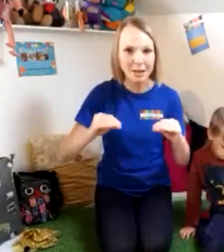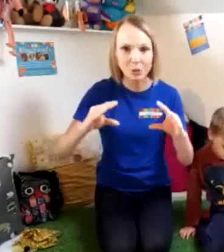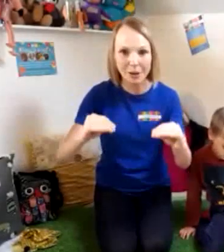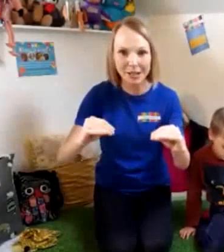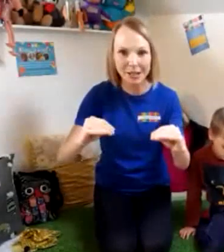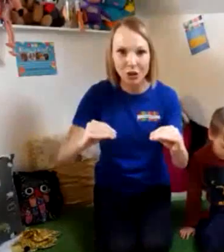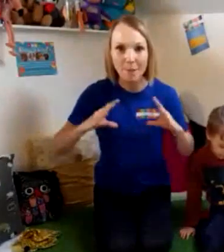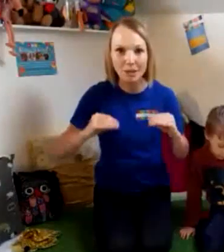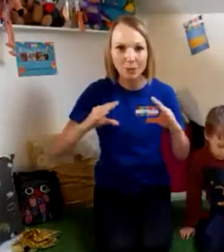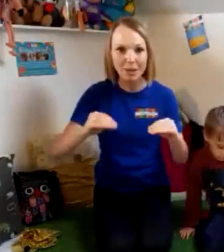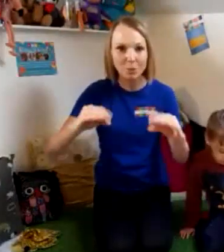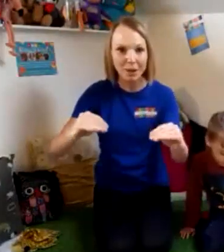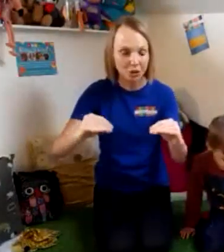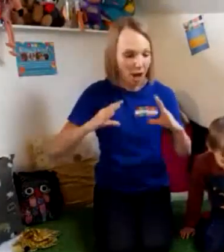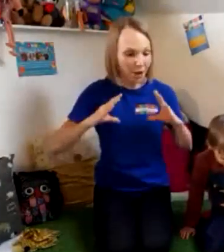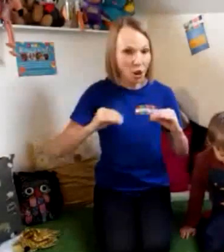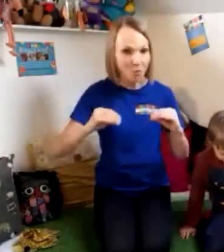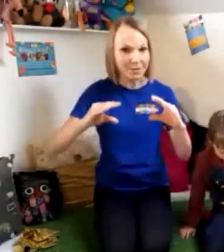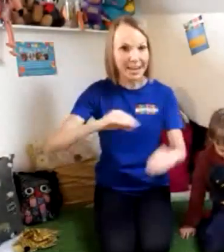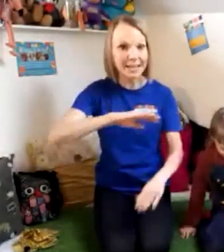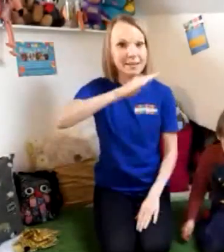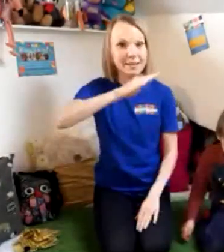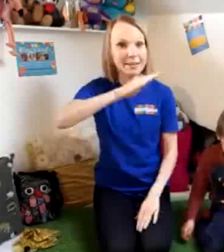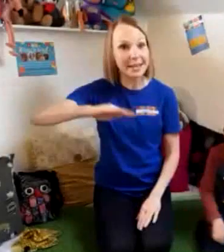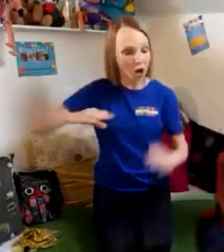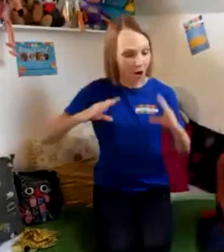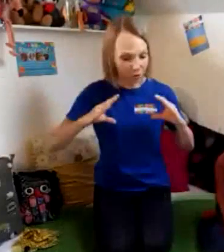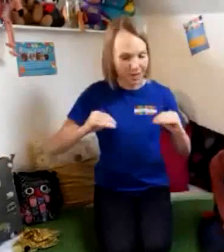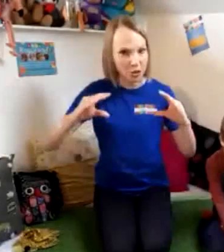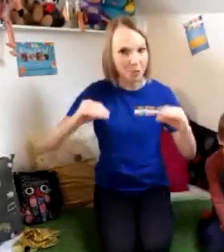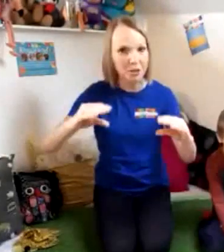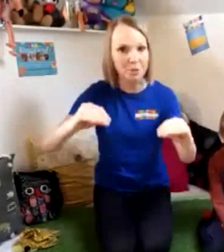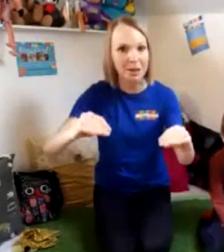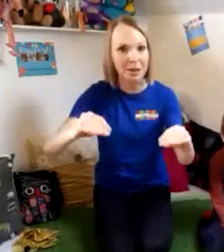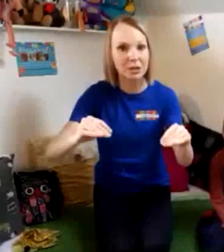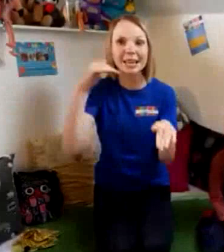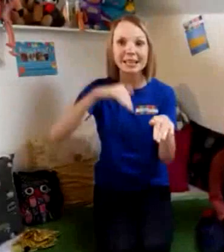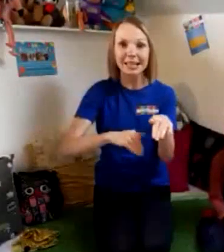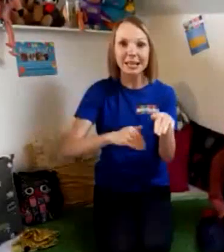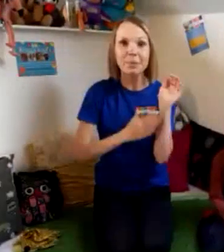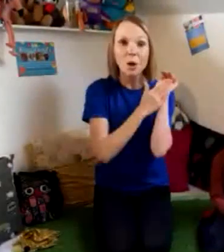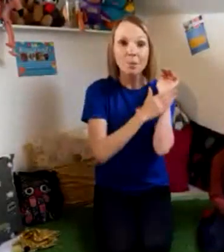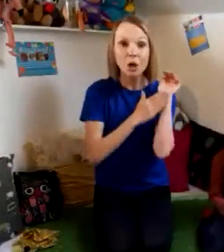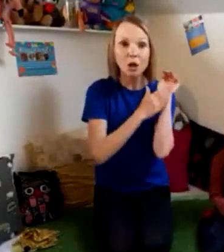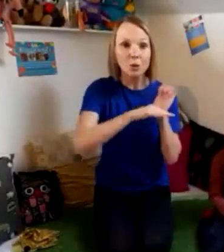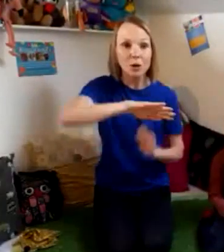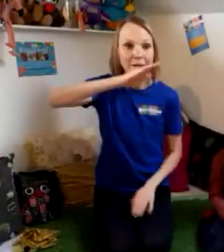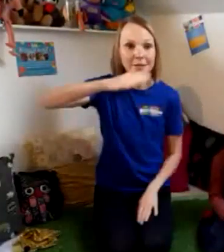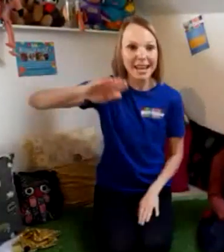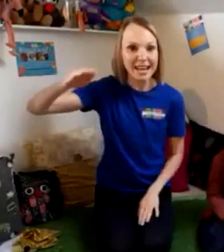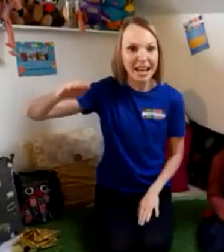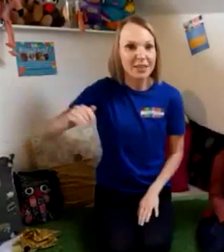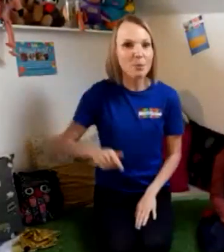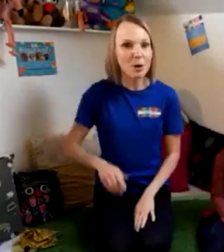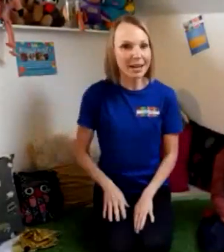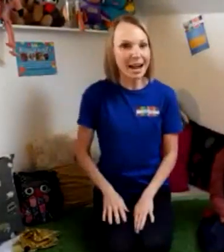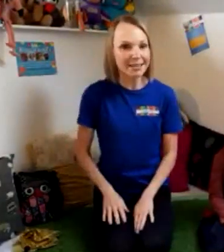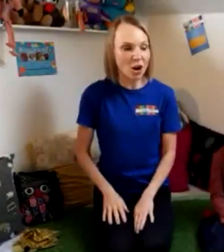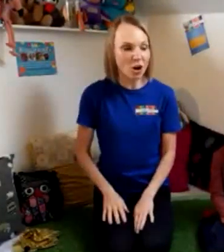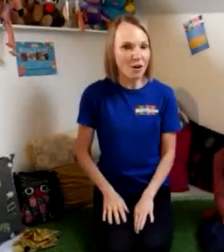pinch, pinch, pinch, pinch. The lobster in the sea goes pinch, pinch, pinch in the deep blue sea. Then we're going to add in our crab.